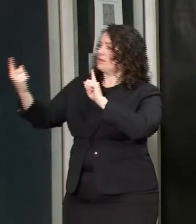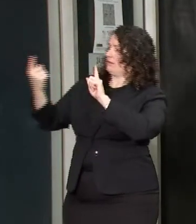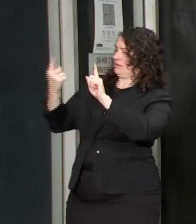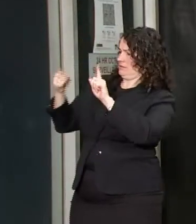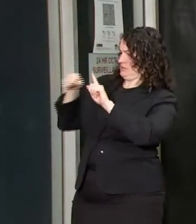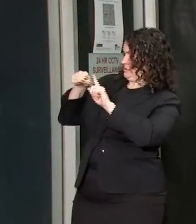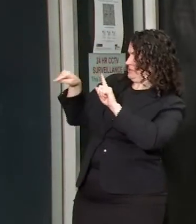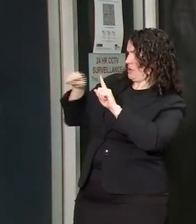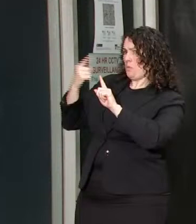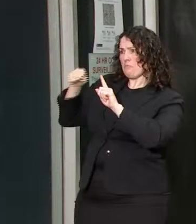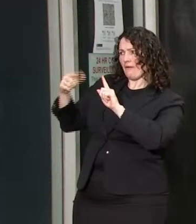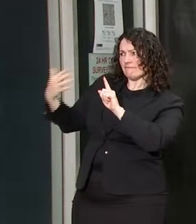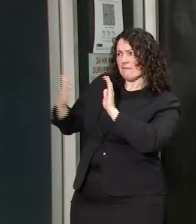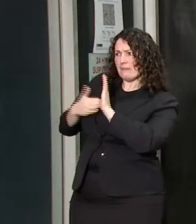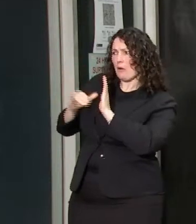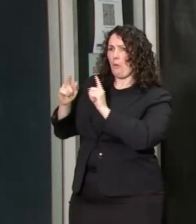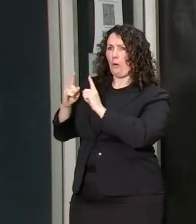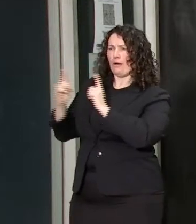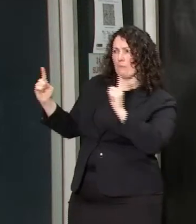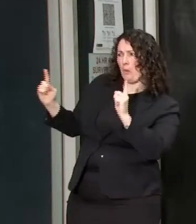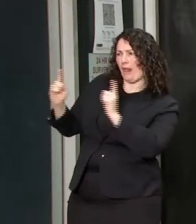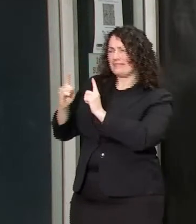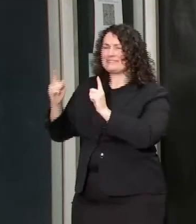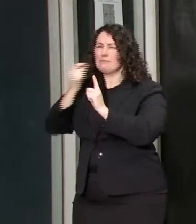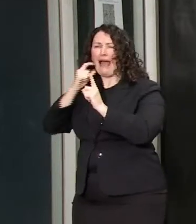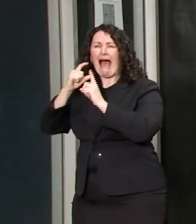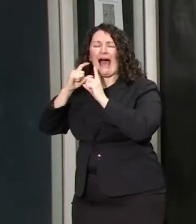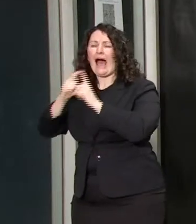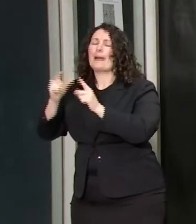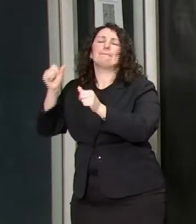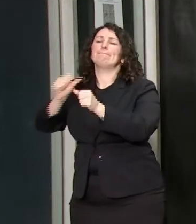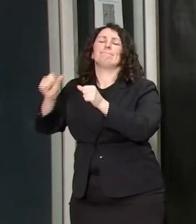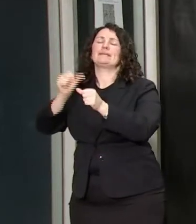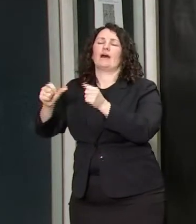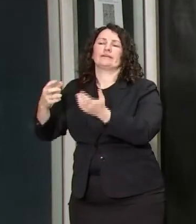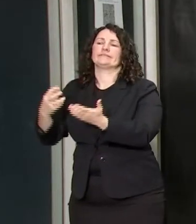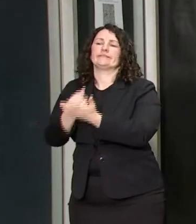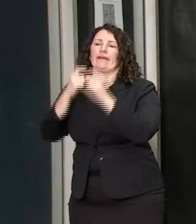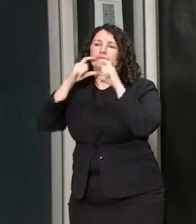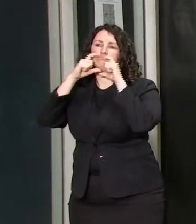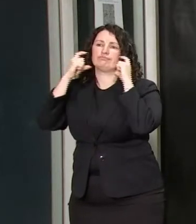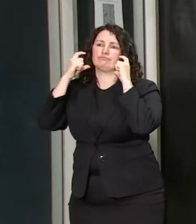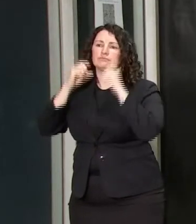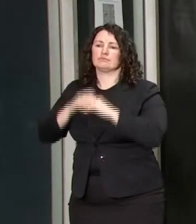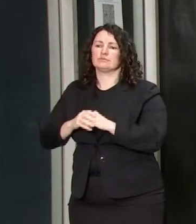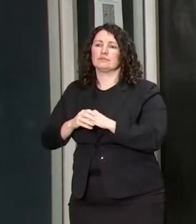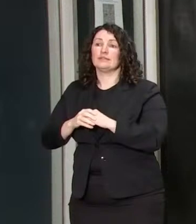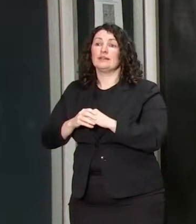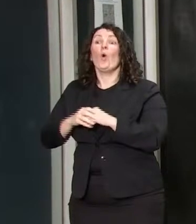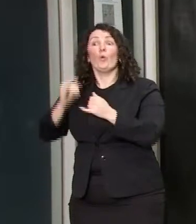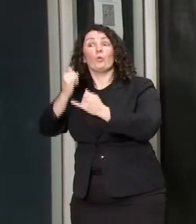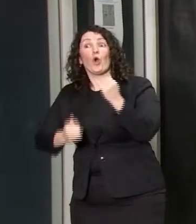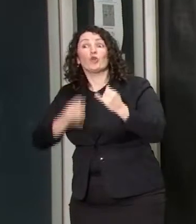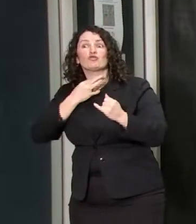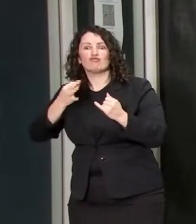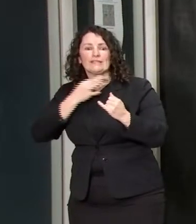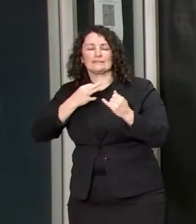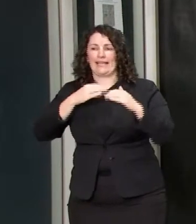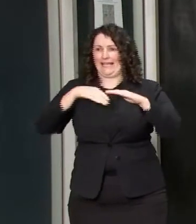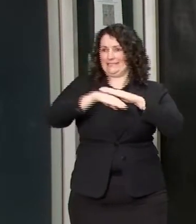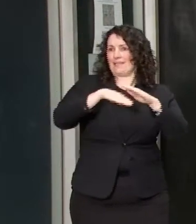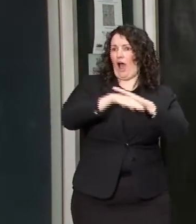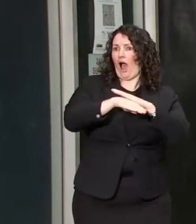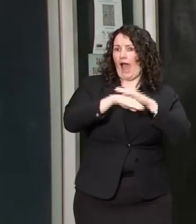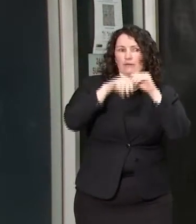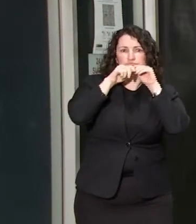time, reduce that risk of transmission. And transmission does happen outdoors. It is substantially less a risk. That's why we encourage a